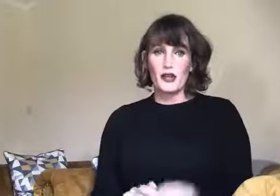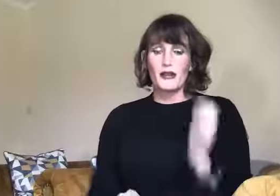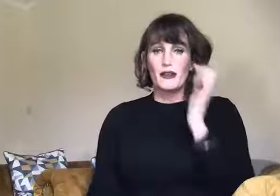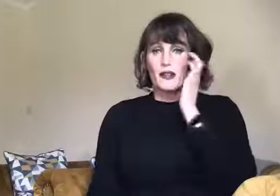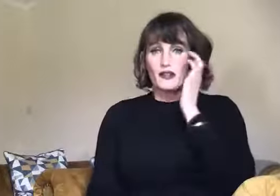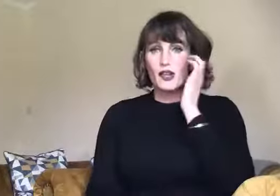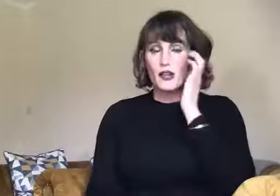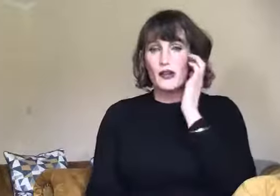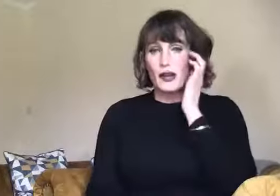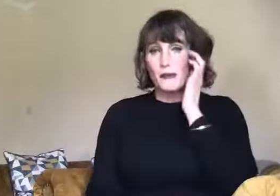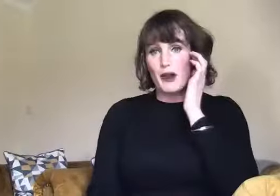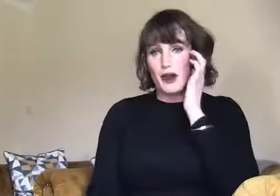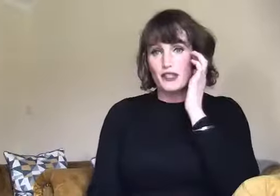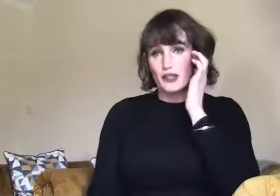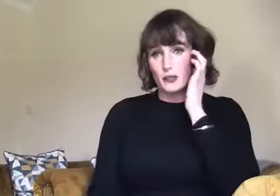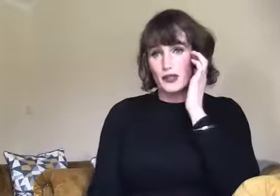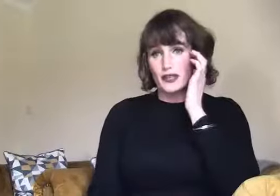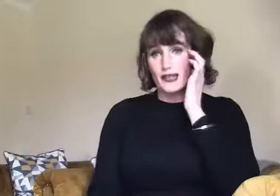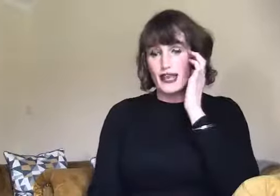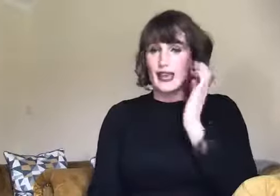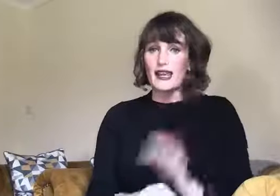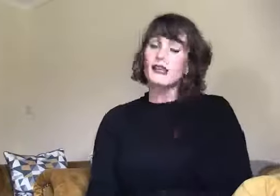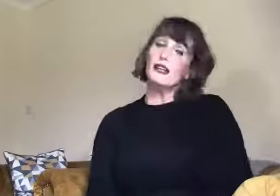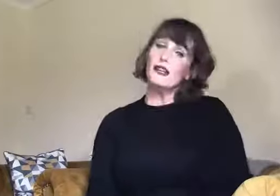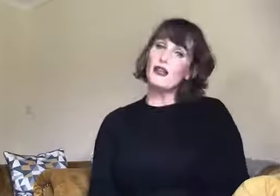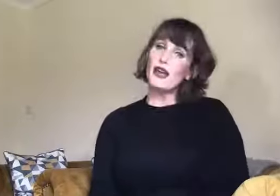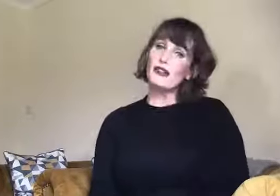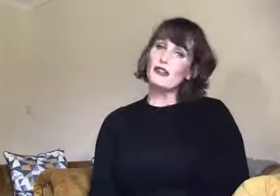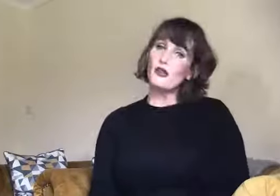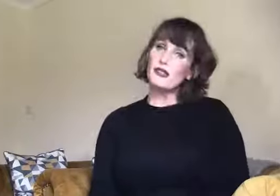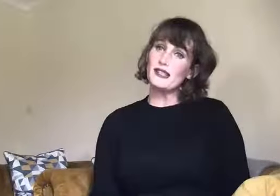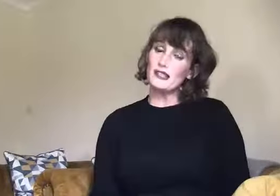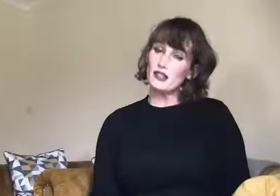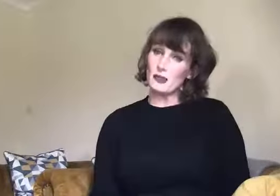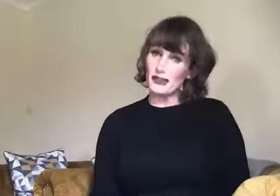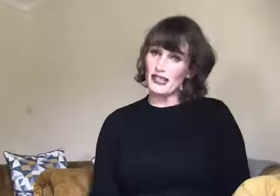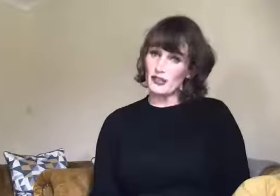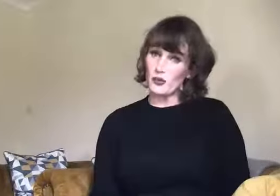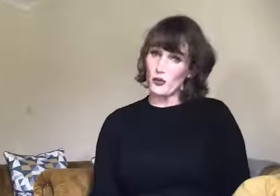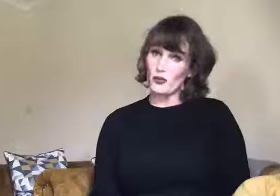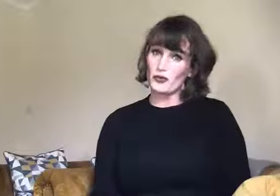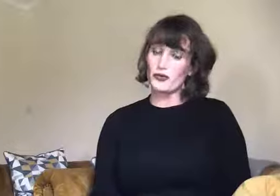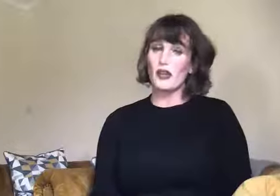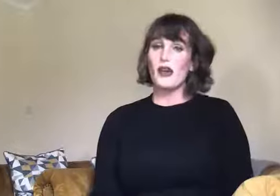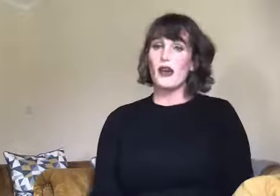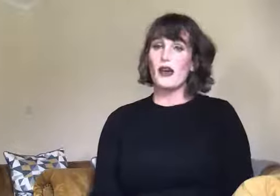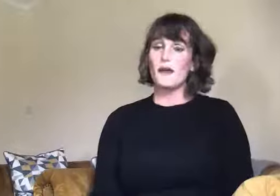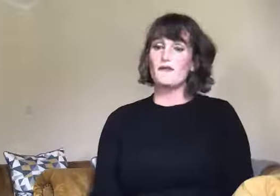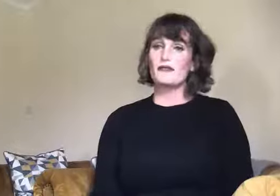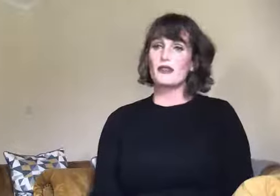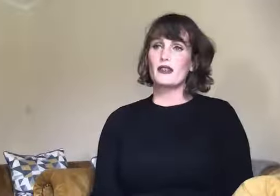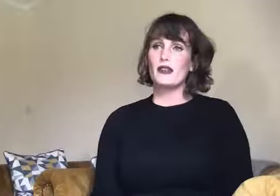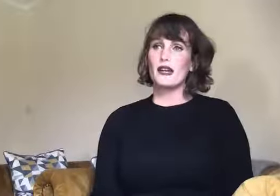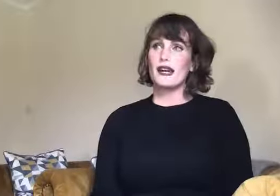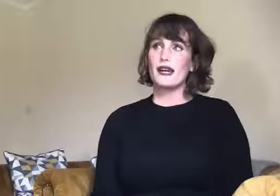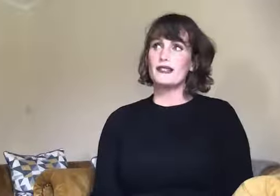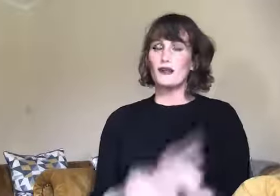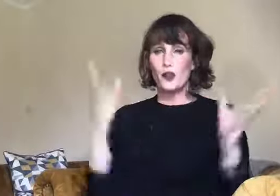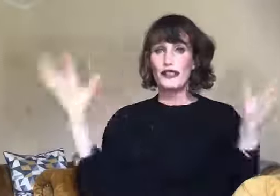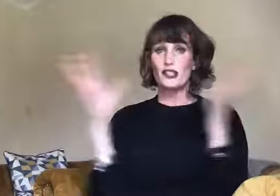Okay. So, I just want to say that obviously this is just a beginner's course. And I've tried to